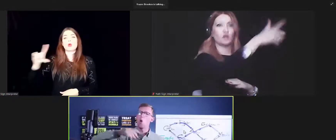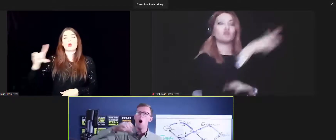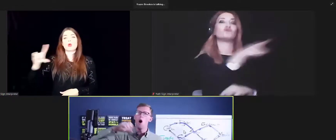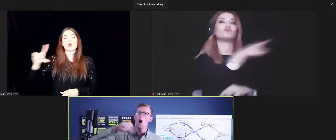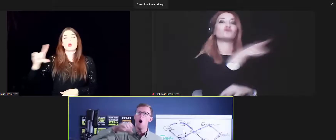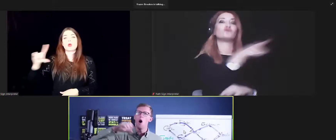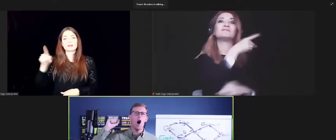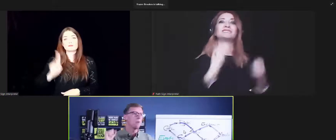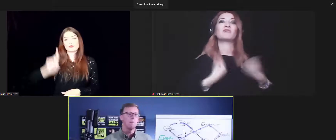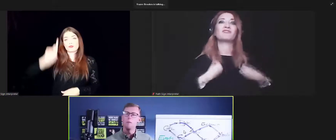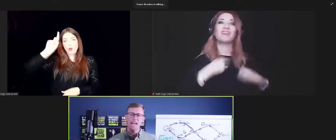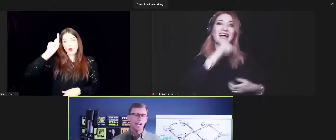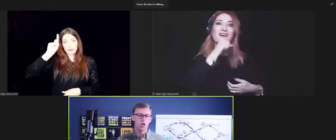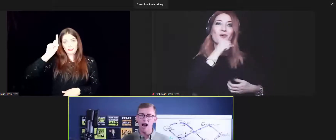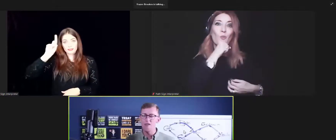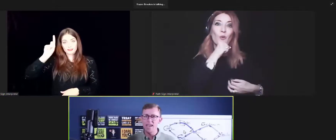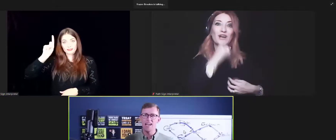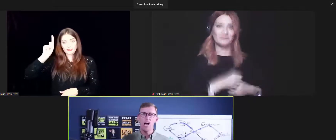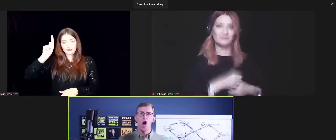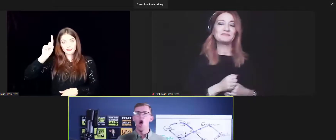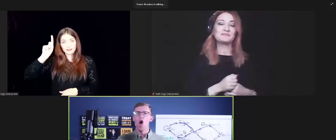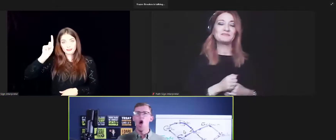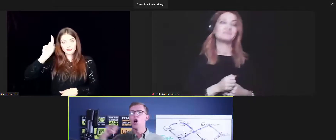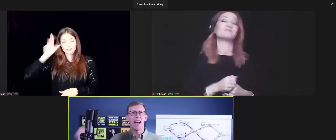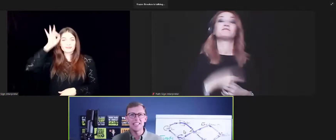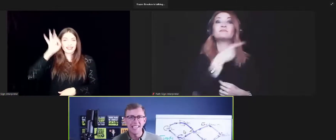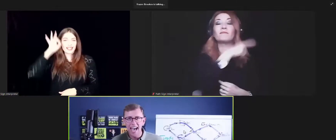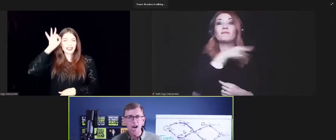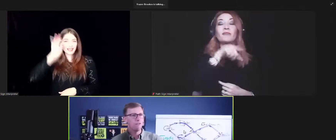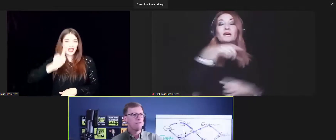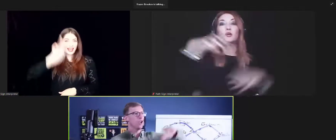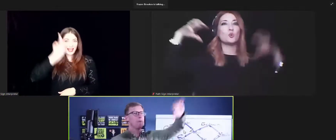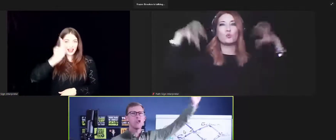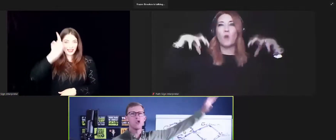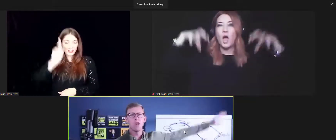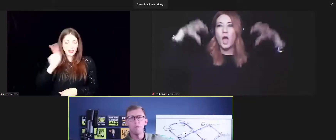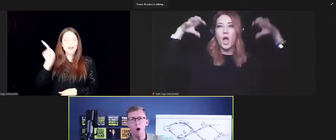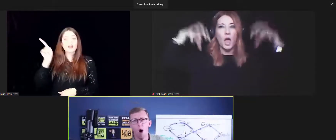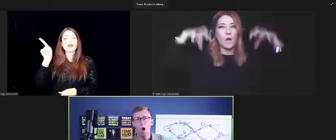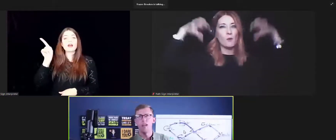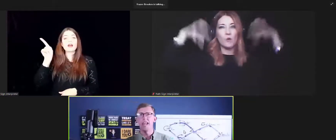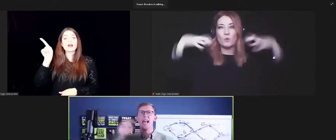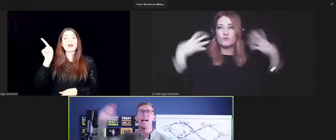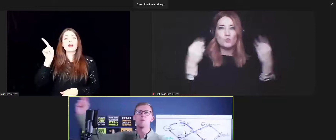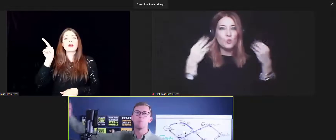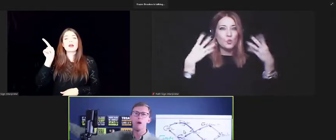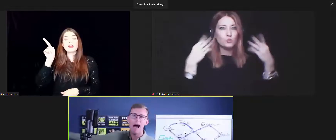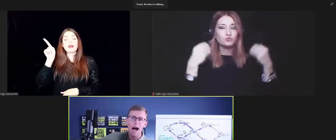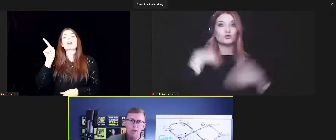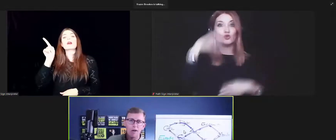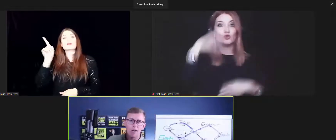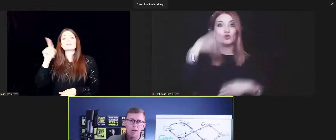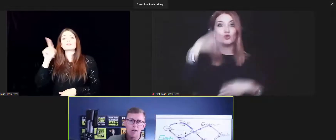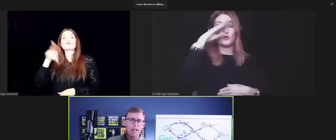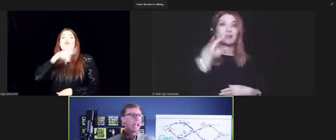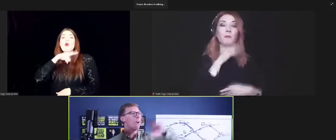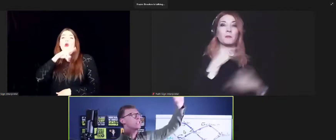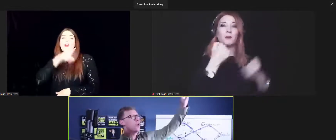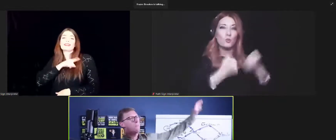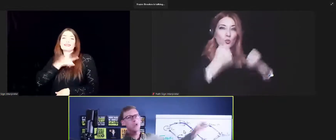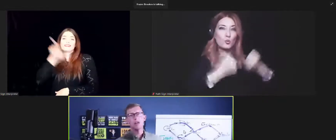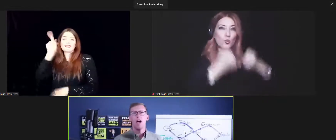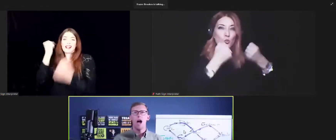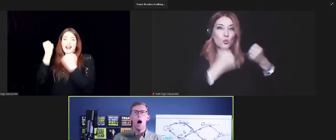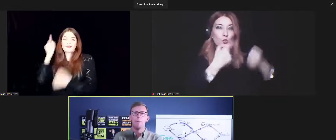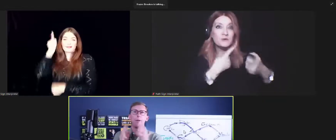so hard. My mum and dad are driving. Earl Nightingale, followed by Jim Rohn and Les Brown and Larry